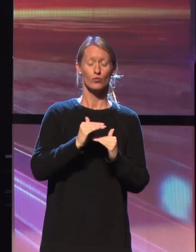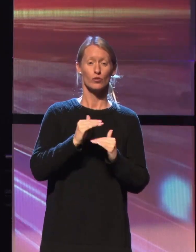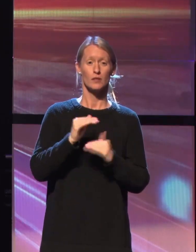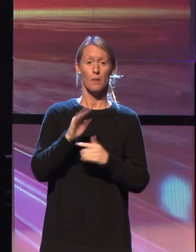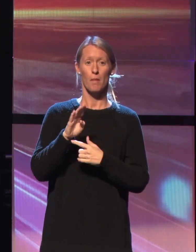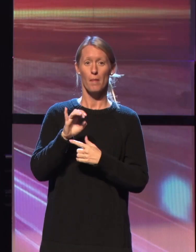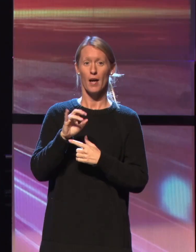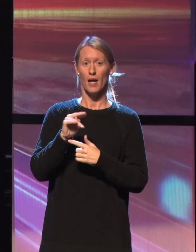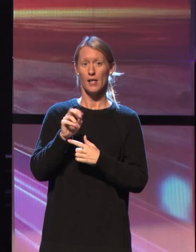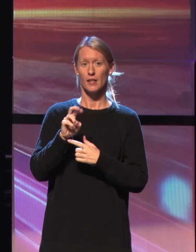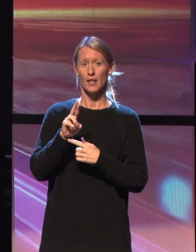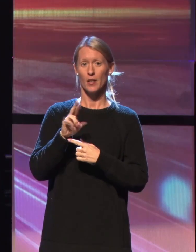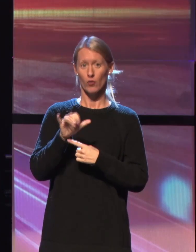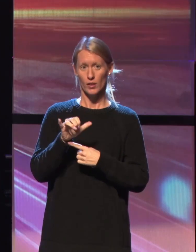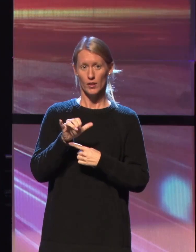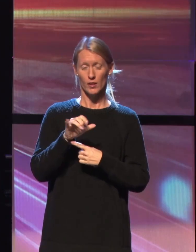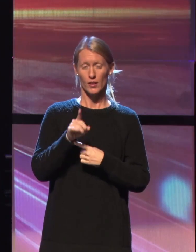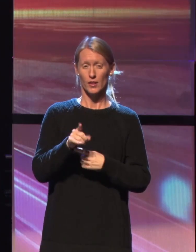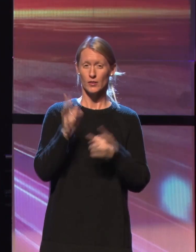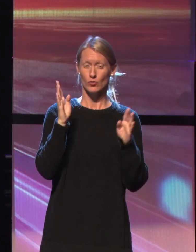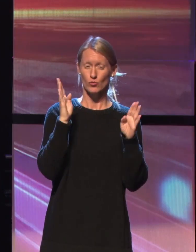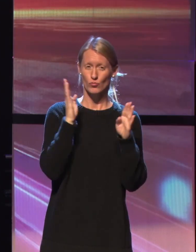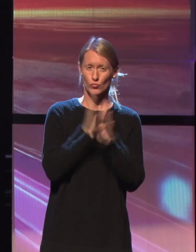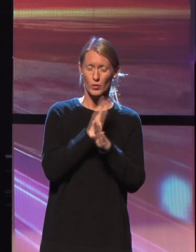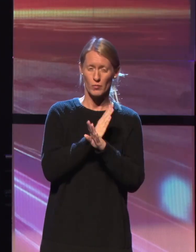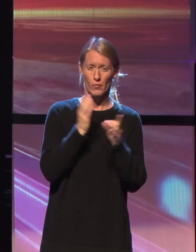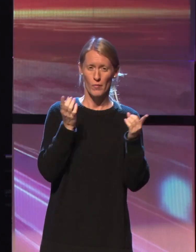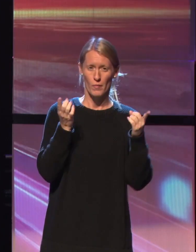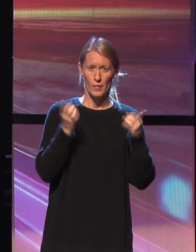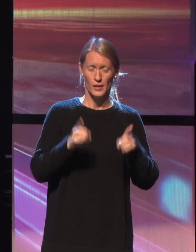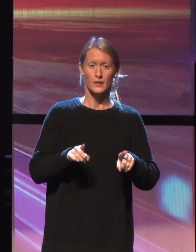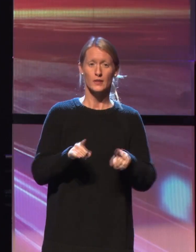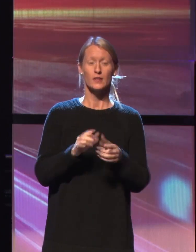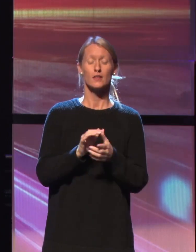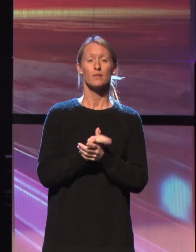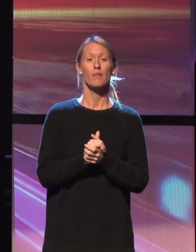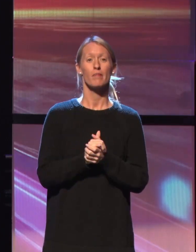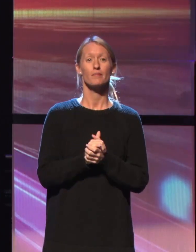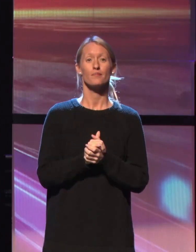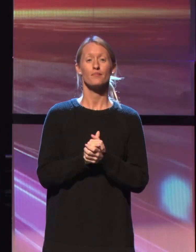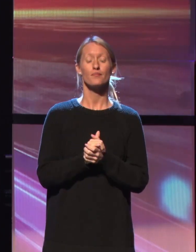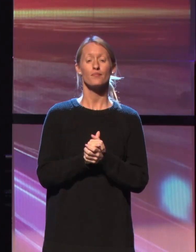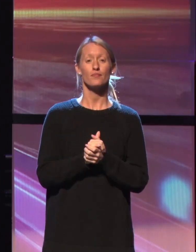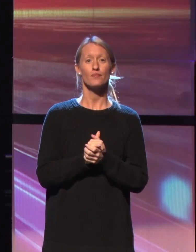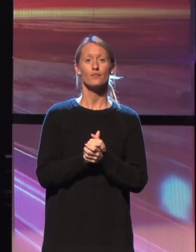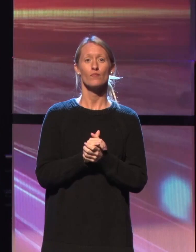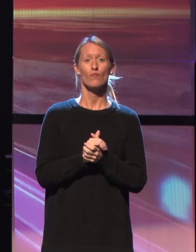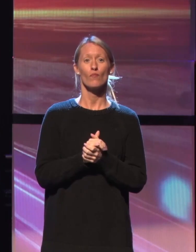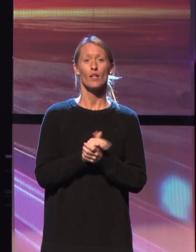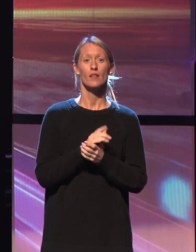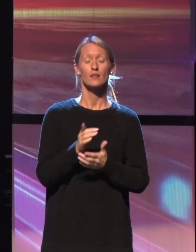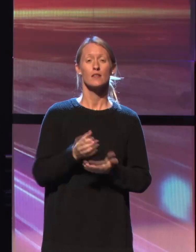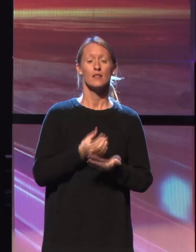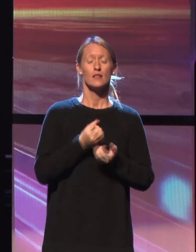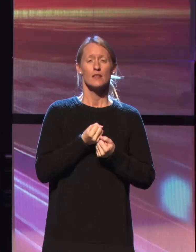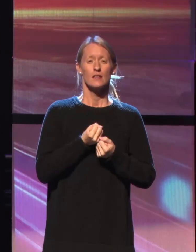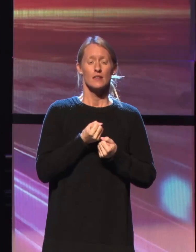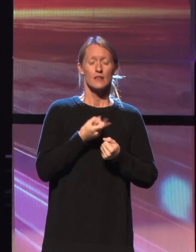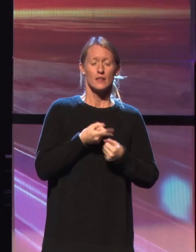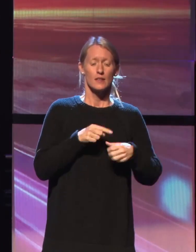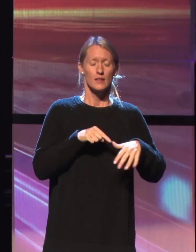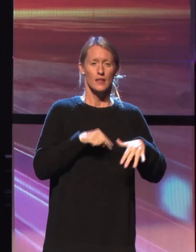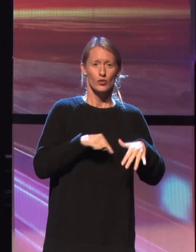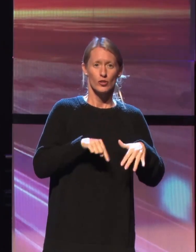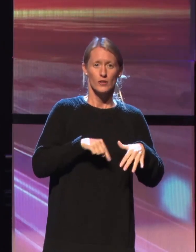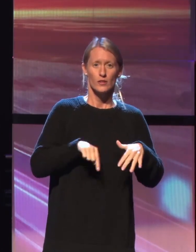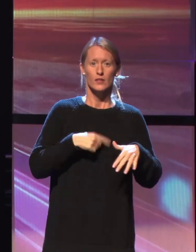of trouble, a lot of trouble. But we need to hold space for the tension. We need to hold space for the conversation between Jesus